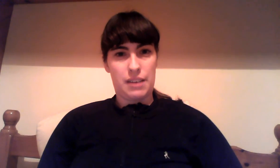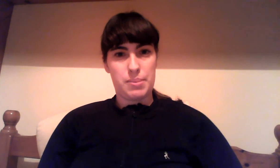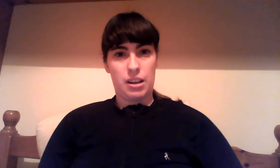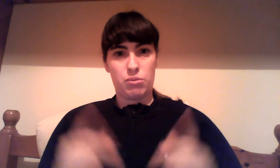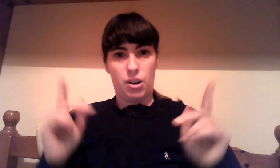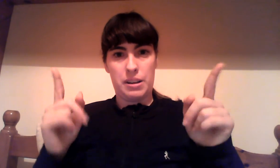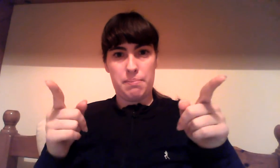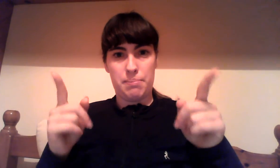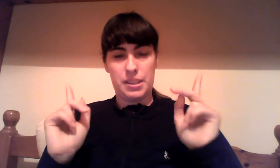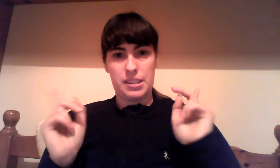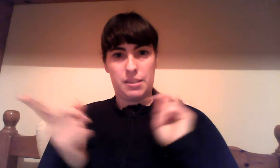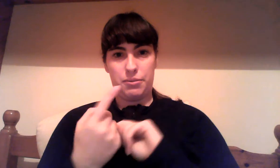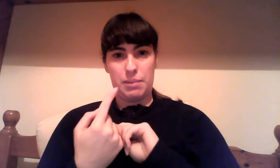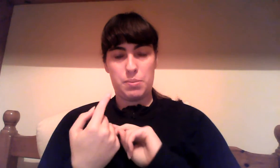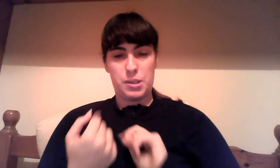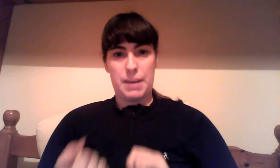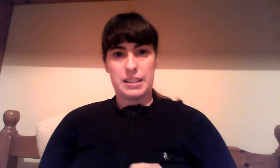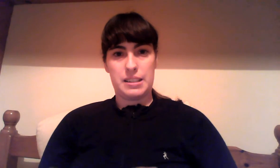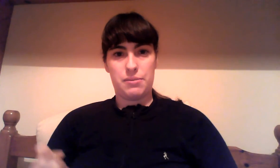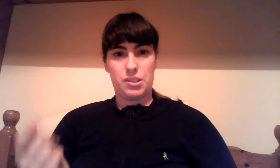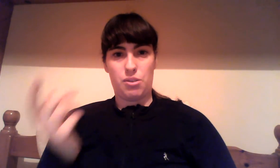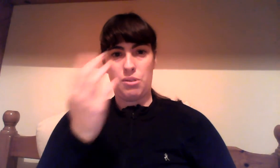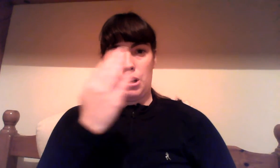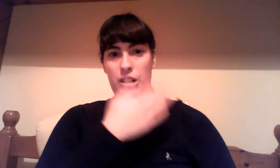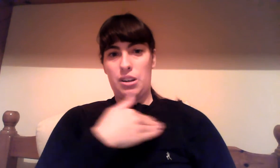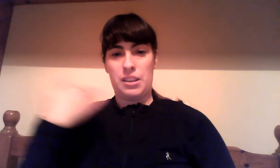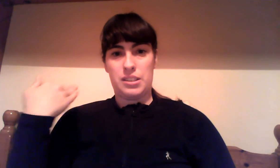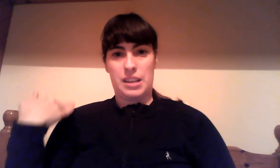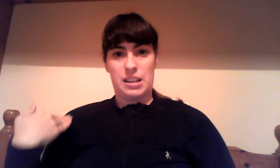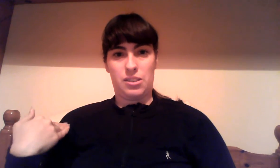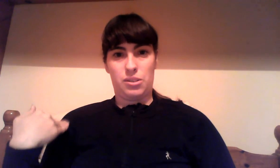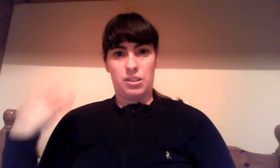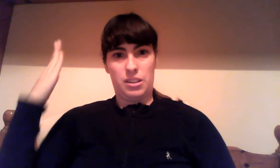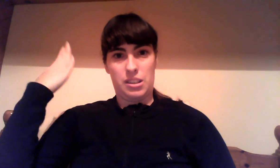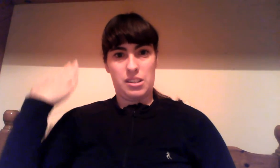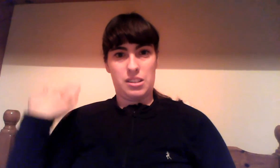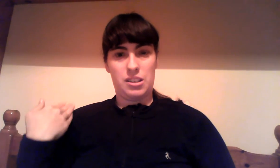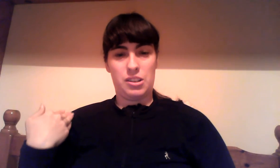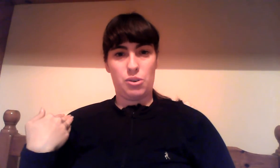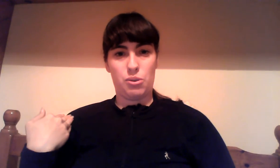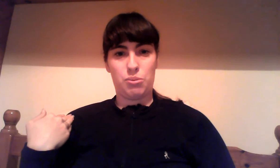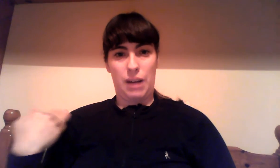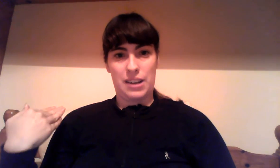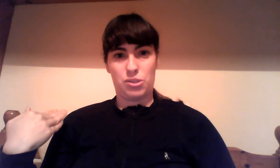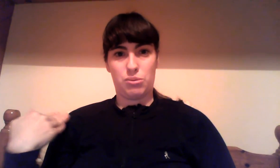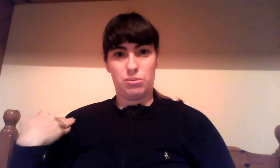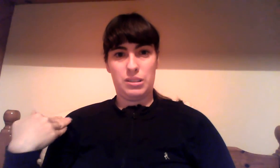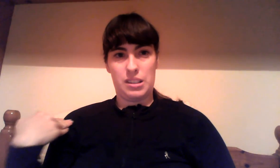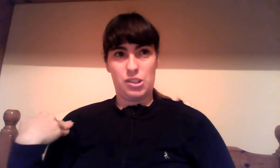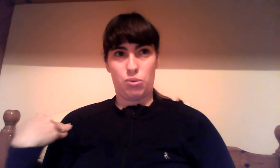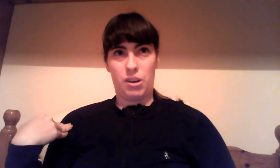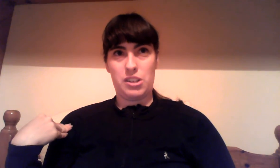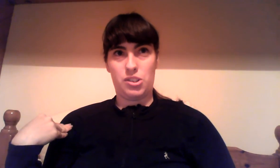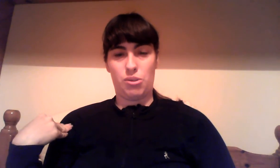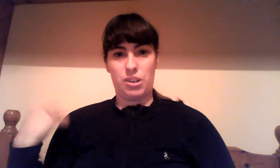be like, right, but this is a flipped perspective, so it stays on, like, this is your right shoulder, but